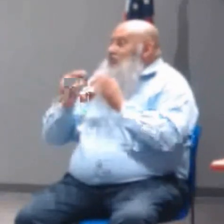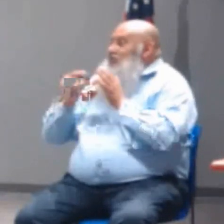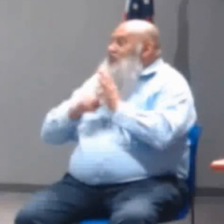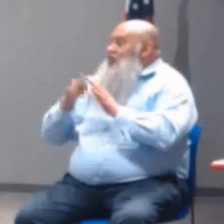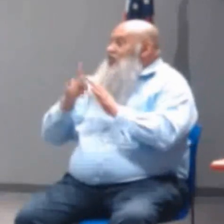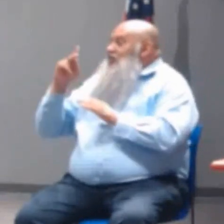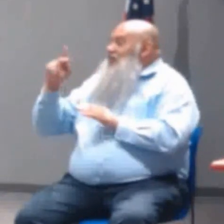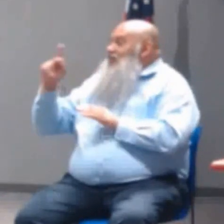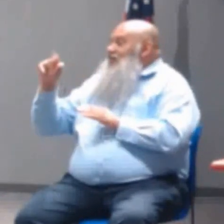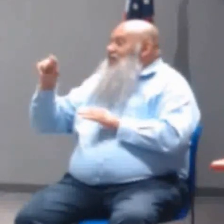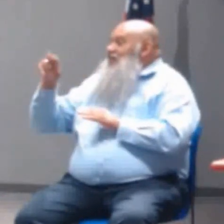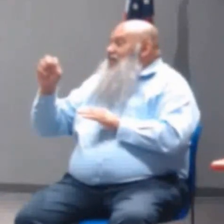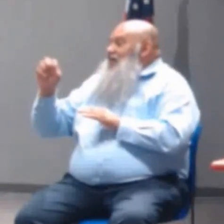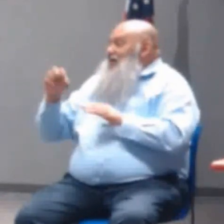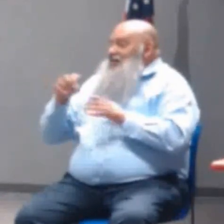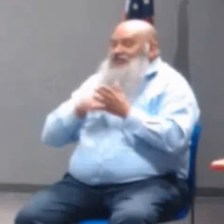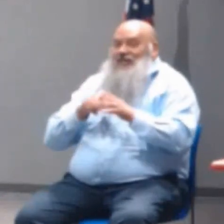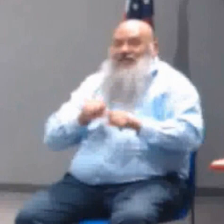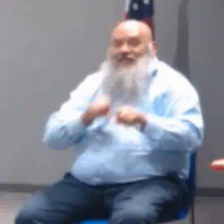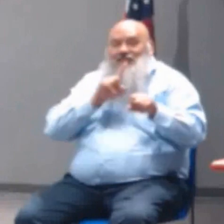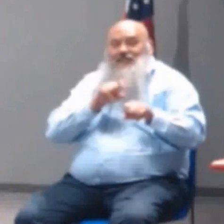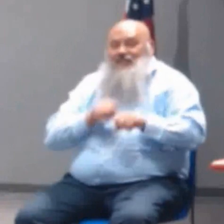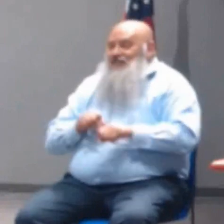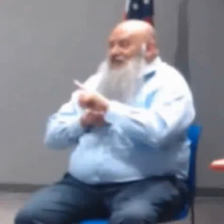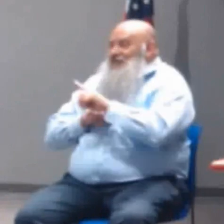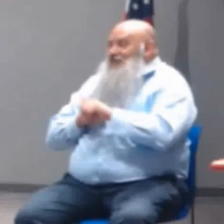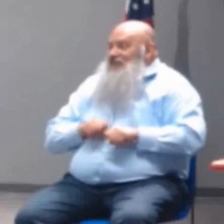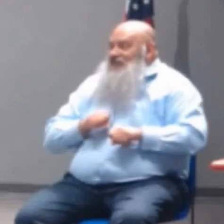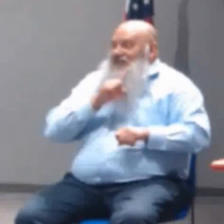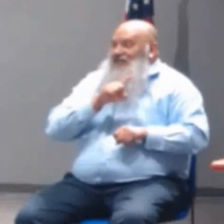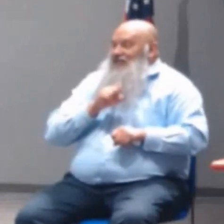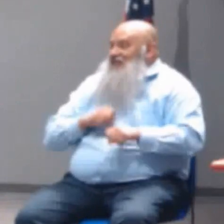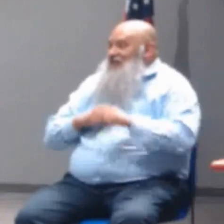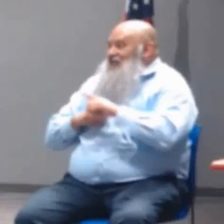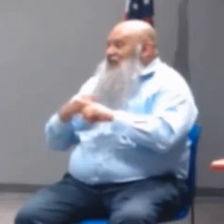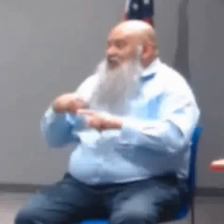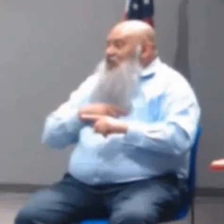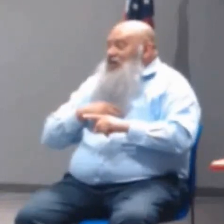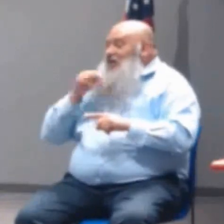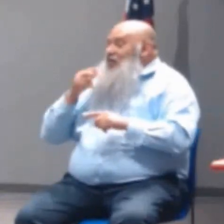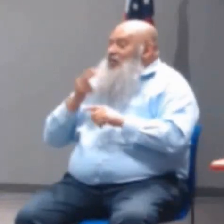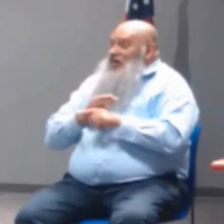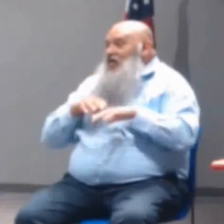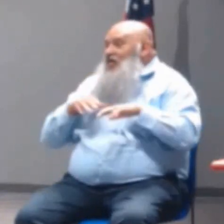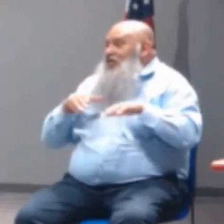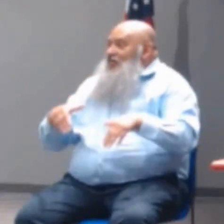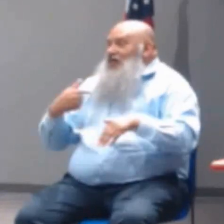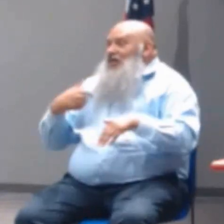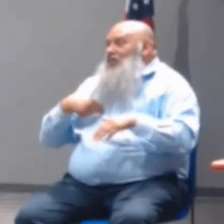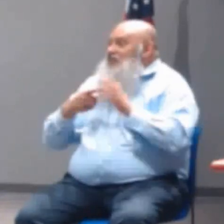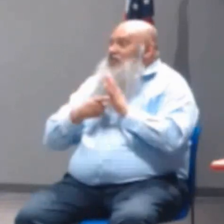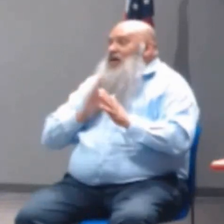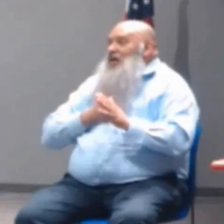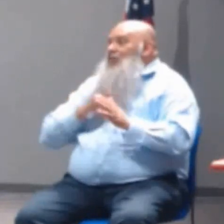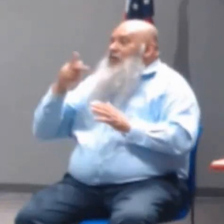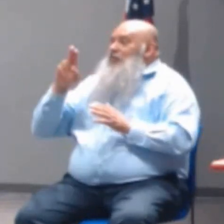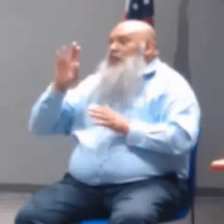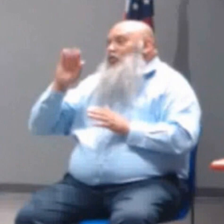singing. We are the Stonewall Girls. We wear our hair in curls. We don't wear underwear. We show our pubic